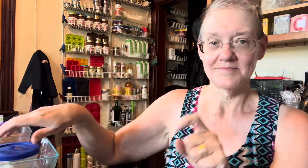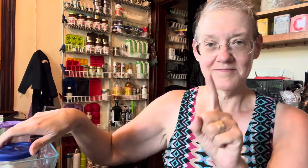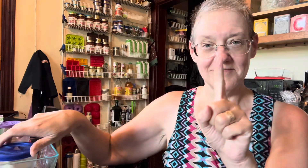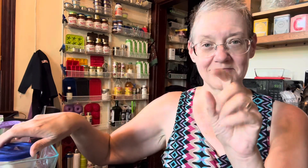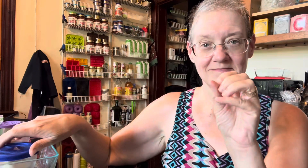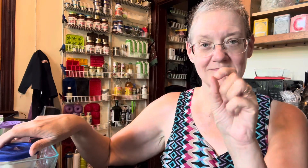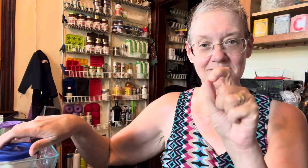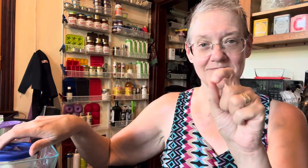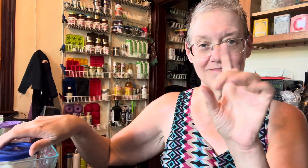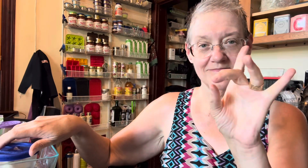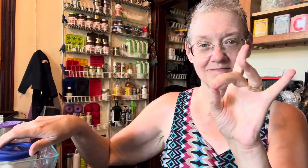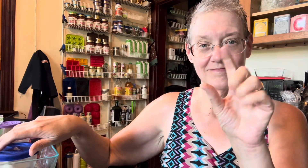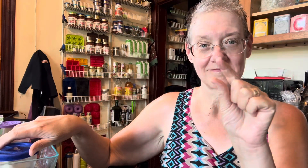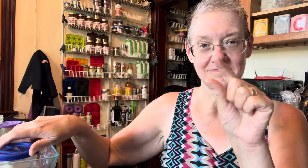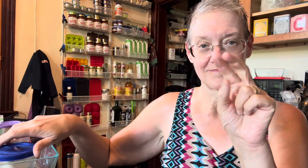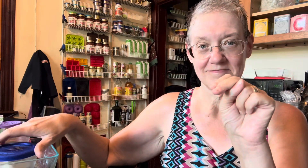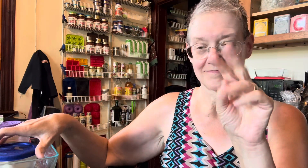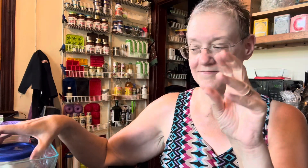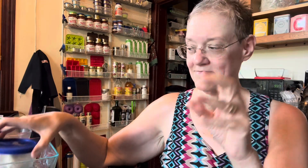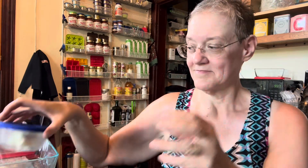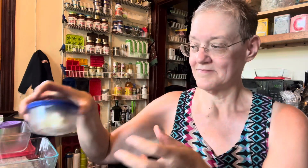cream, 1.8 grams of net carbs.